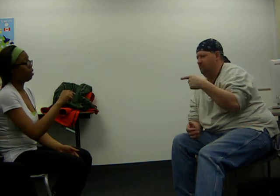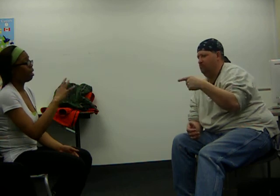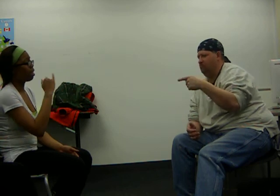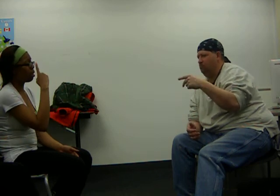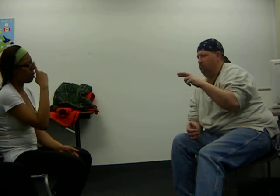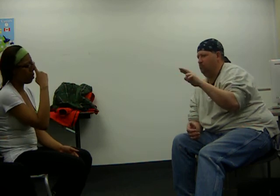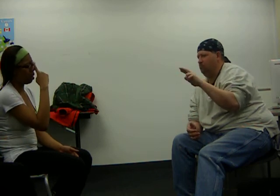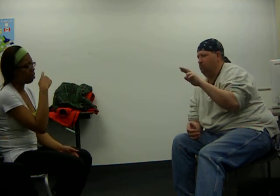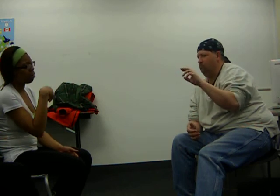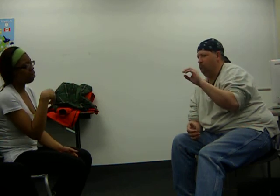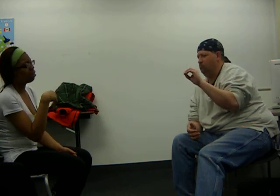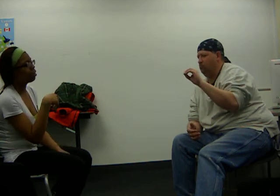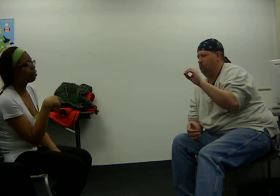I think I'm spelling it wrong.